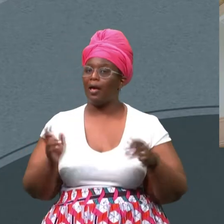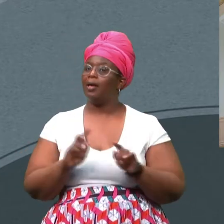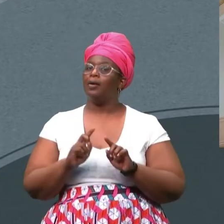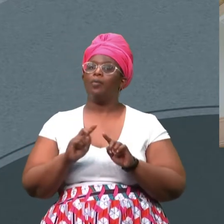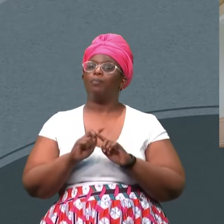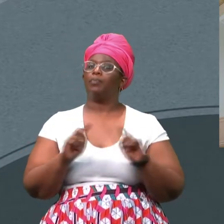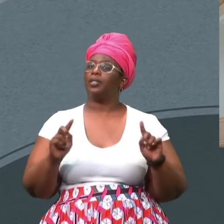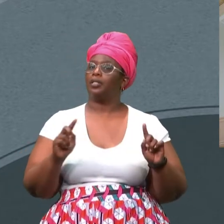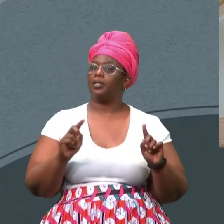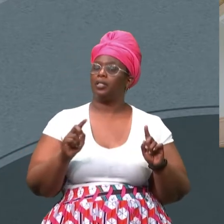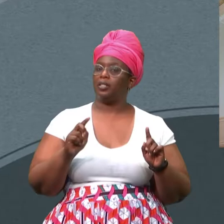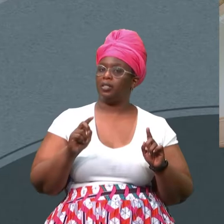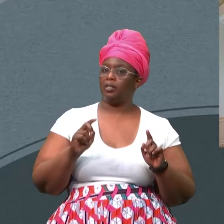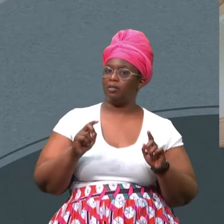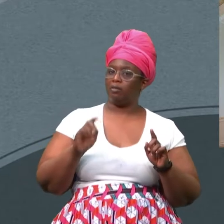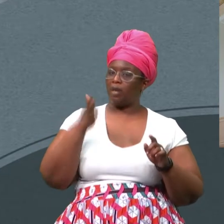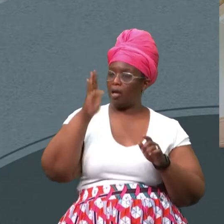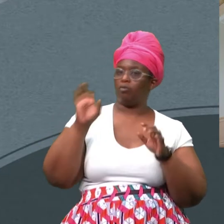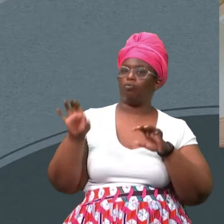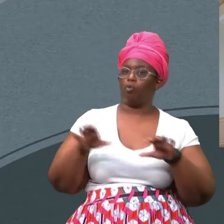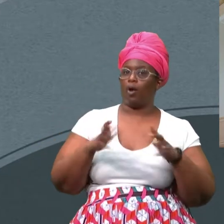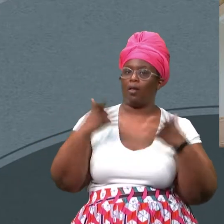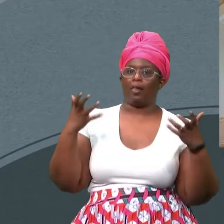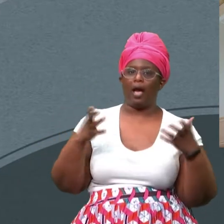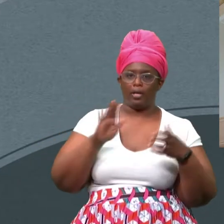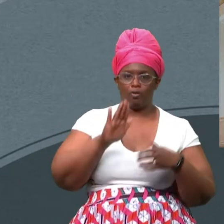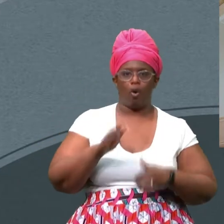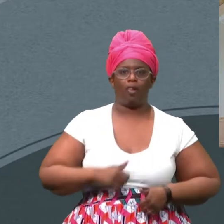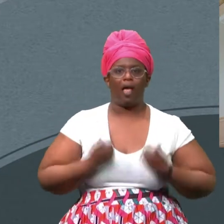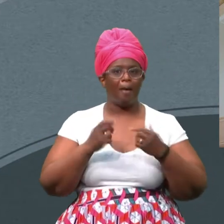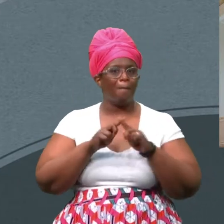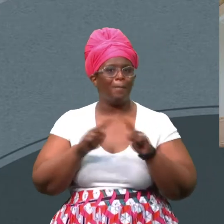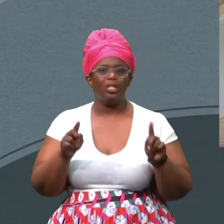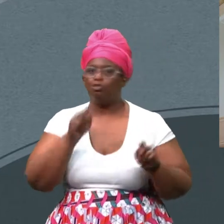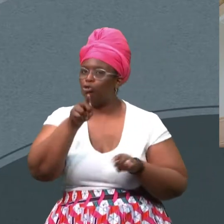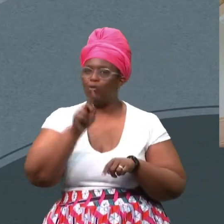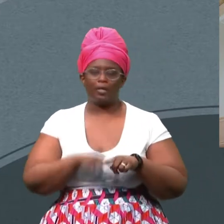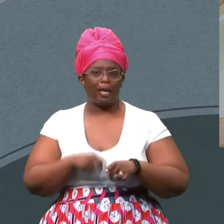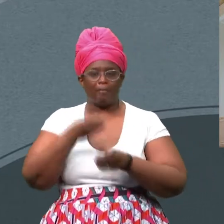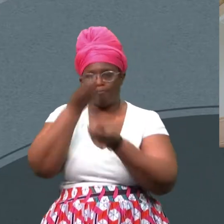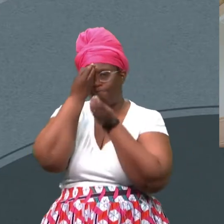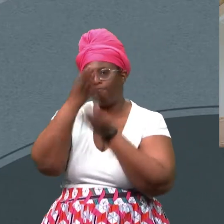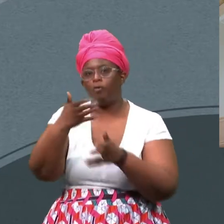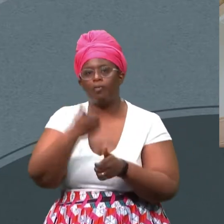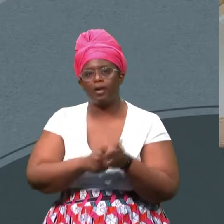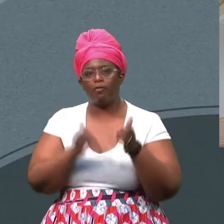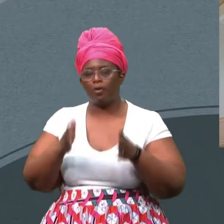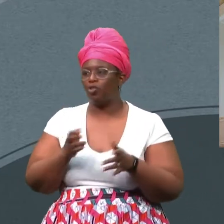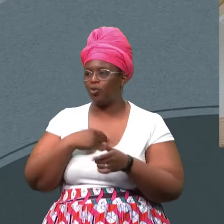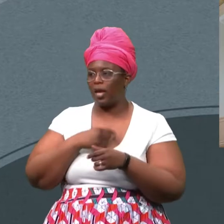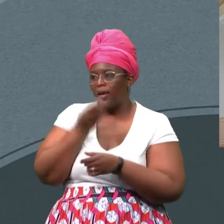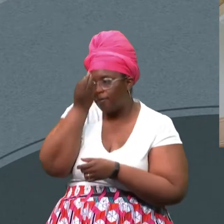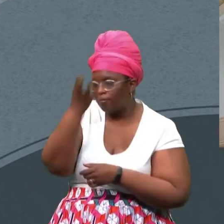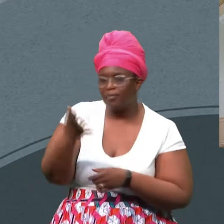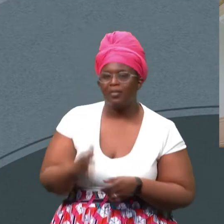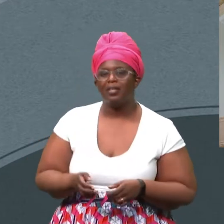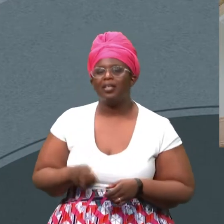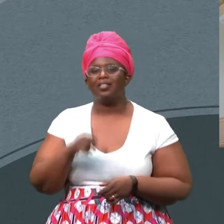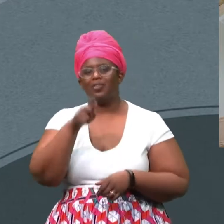it. You can't. You're going to say amen to this. Some of y'all going to be like, I know that's right, Pastor. Give me a virtual high five right